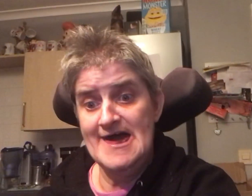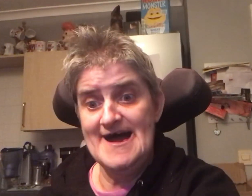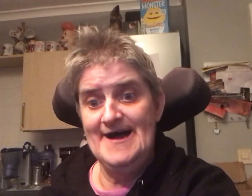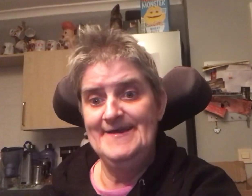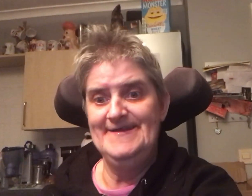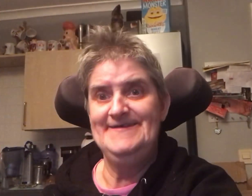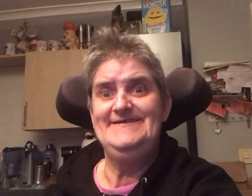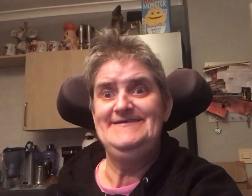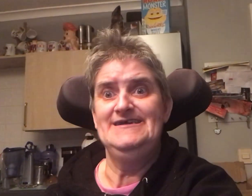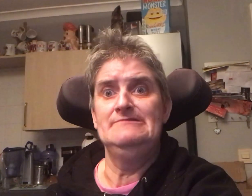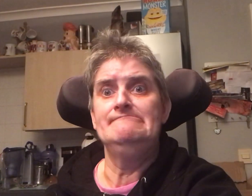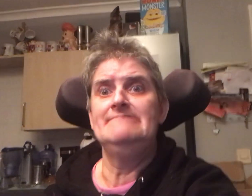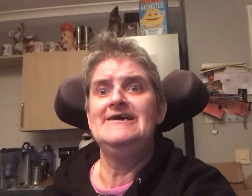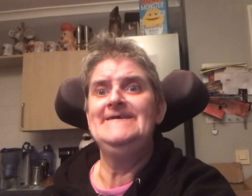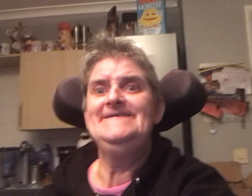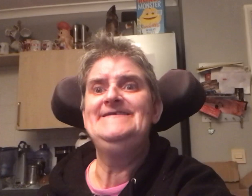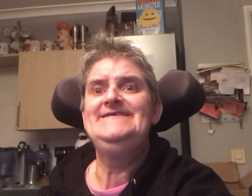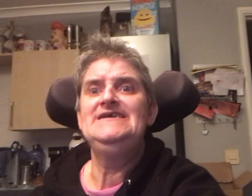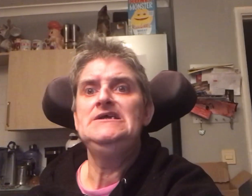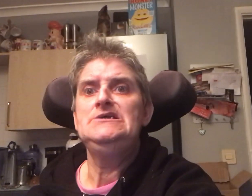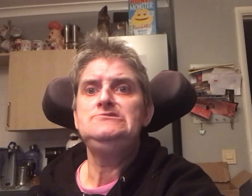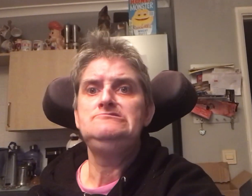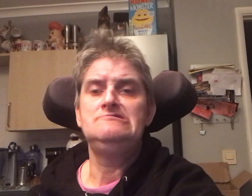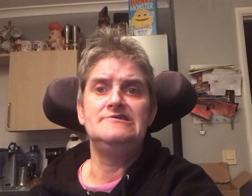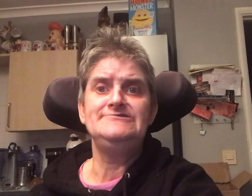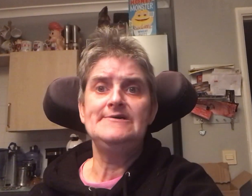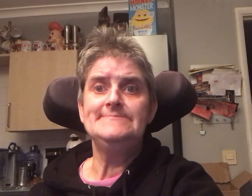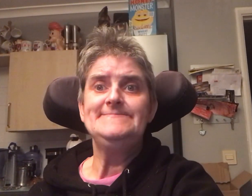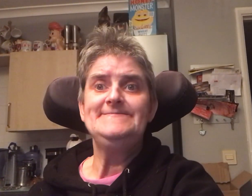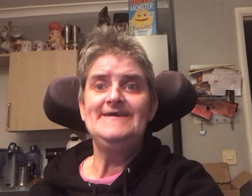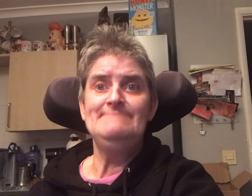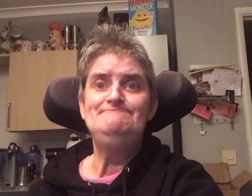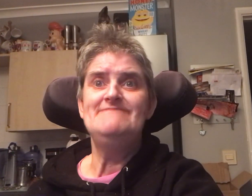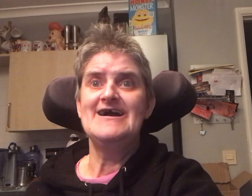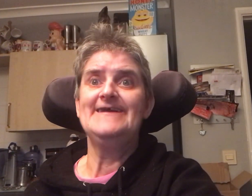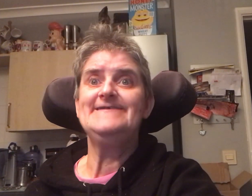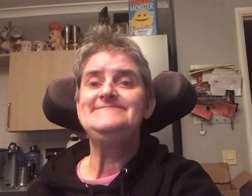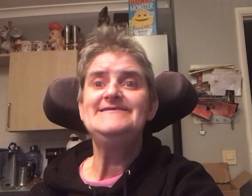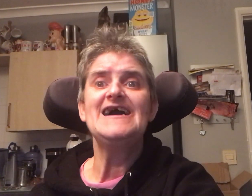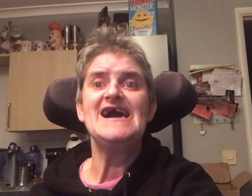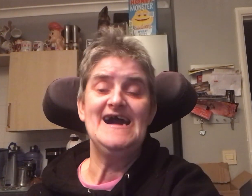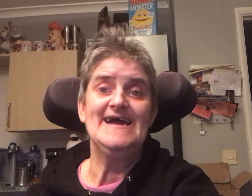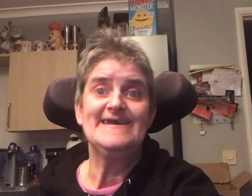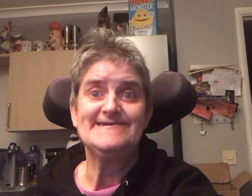that is always trying not to pay tax.